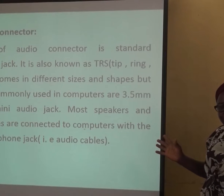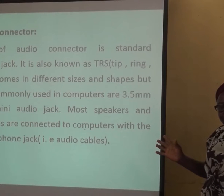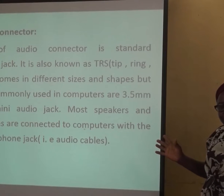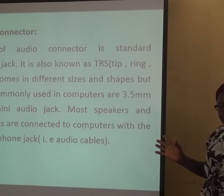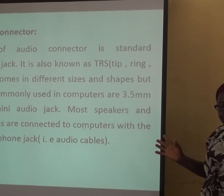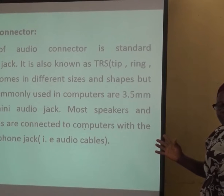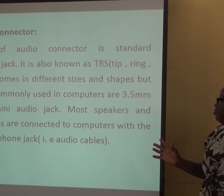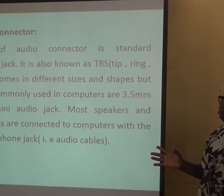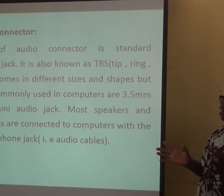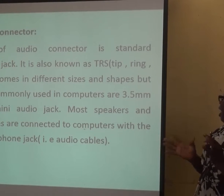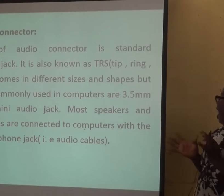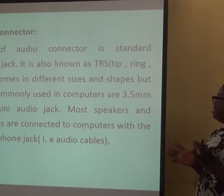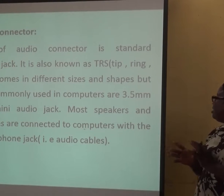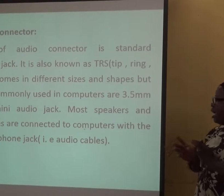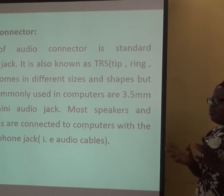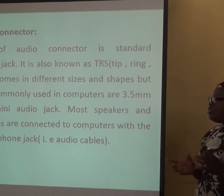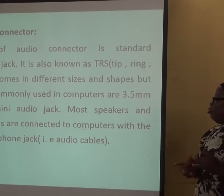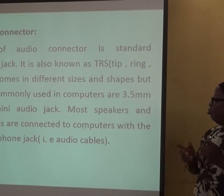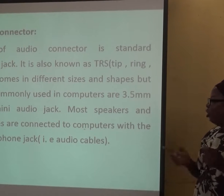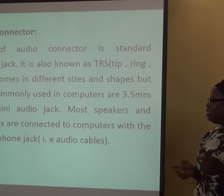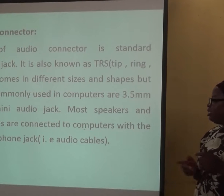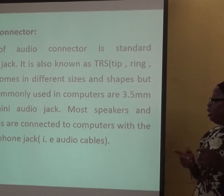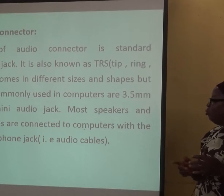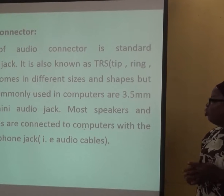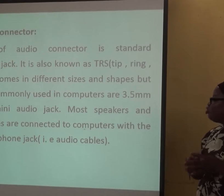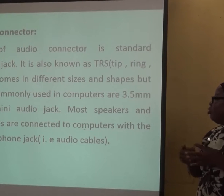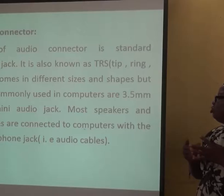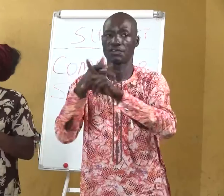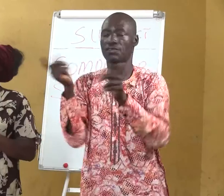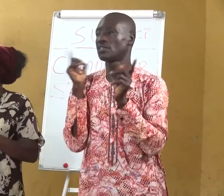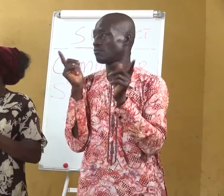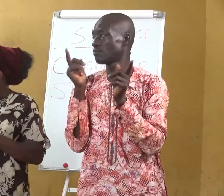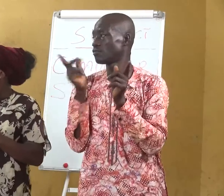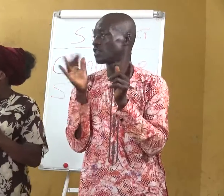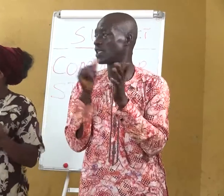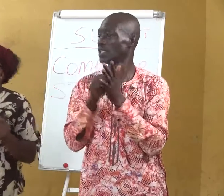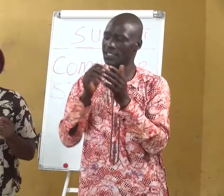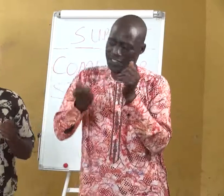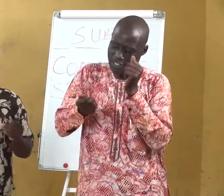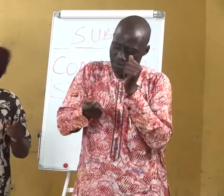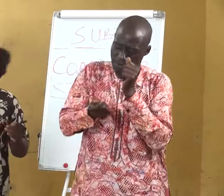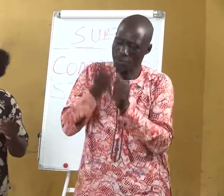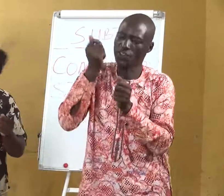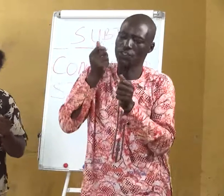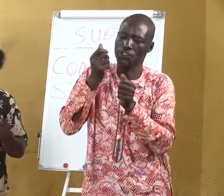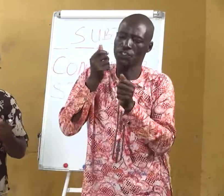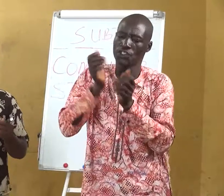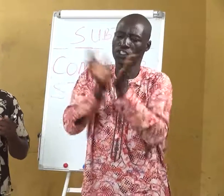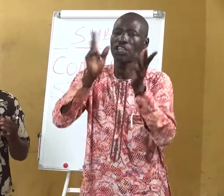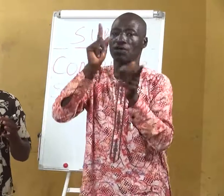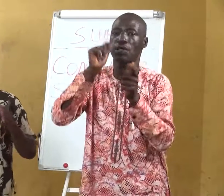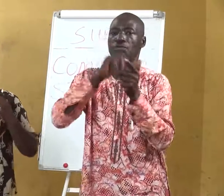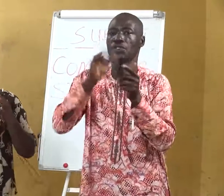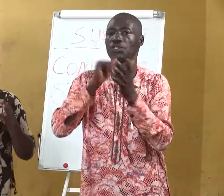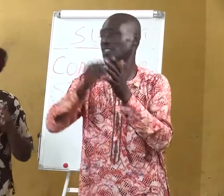learners, and shapes, but the most common use in computer are 3.5 mm